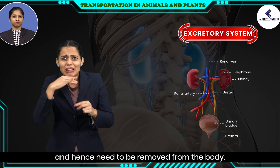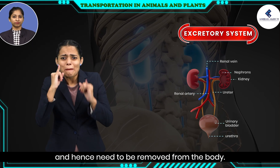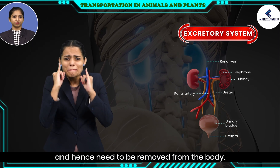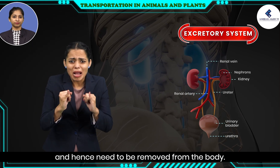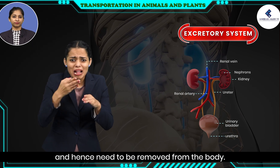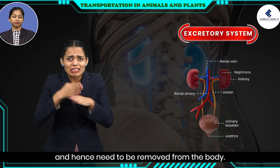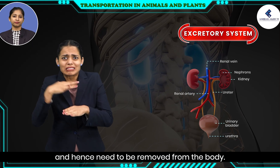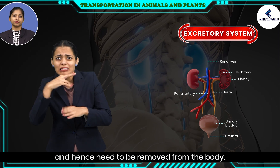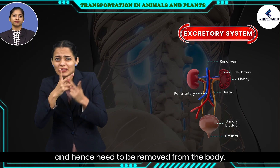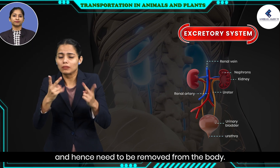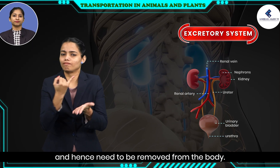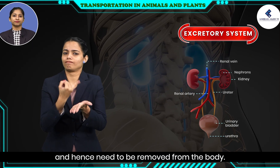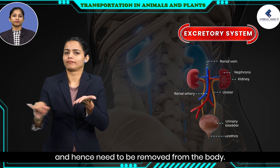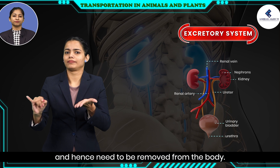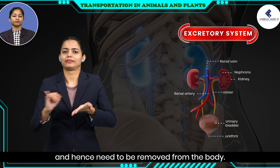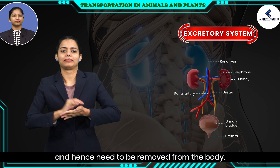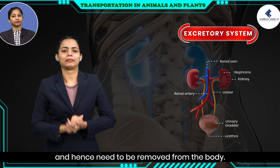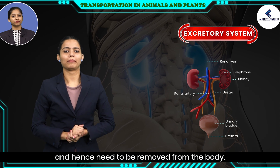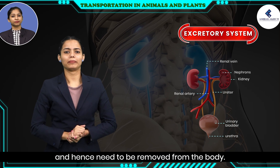body.